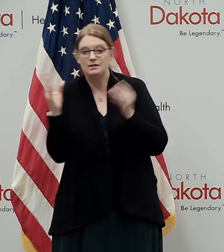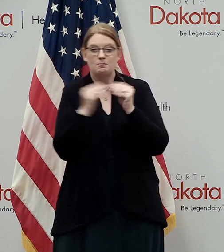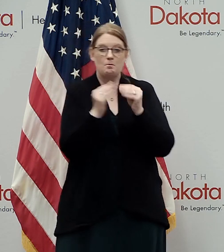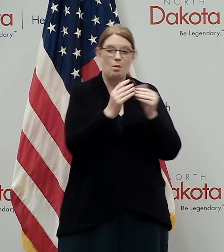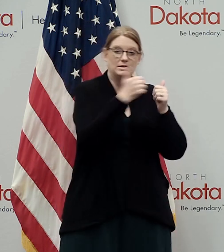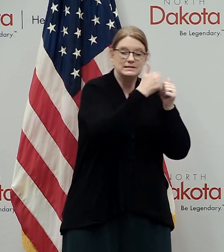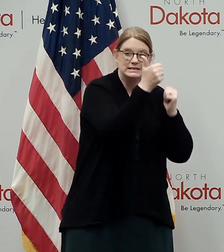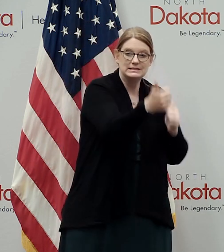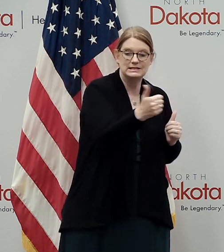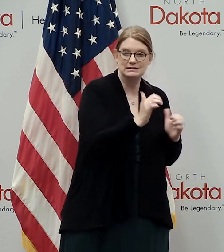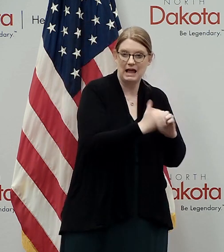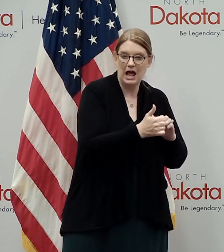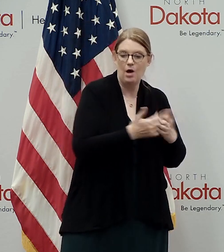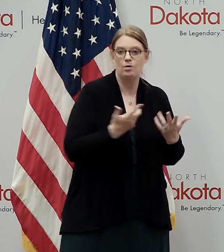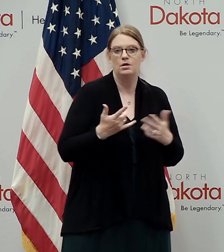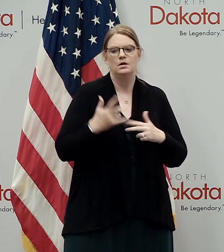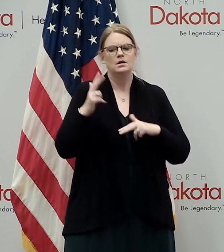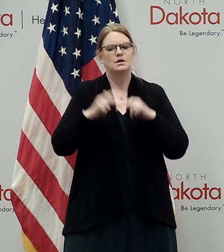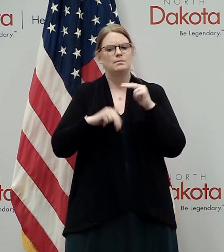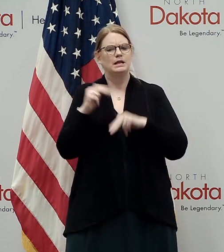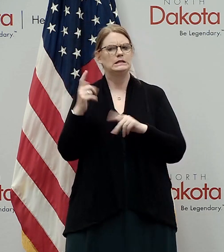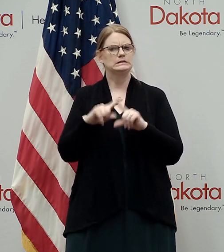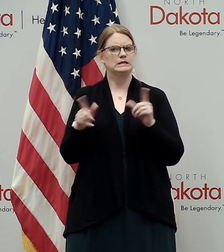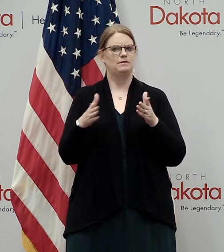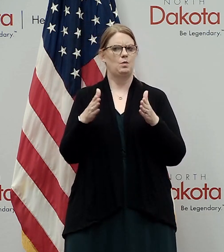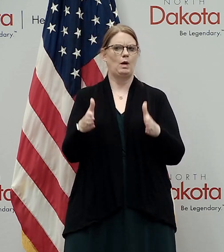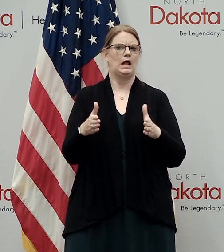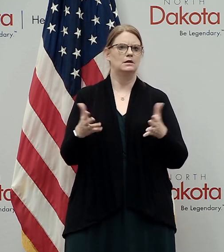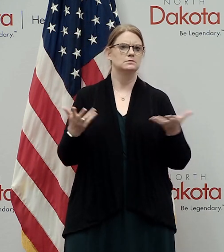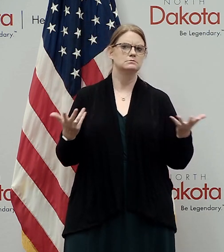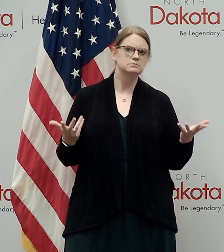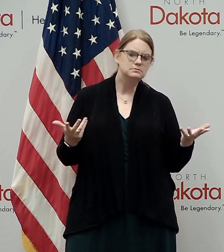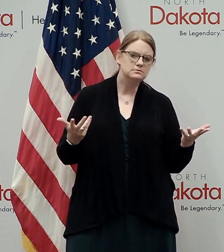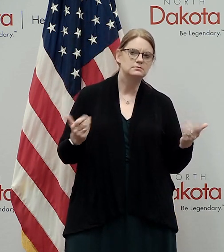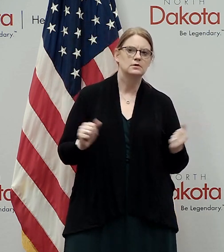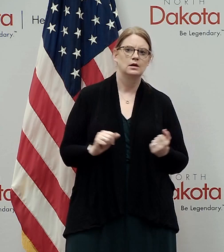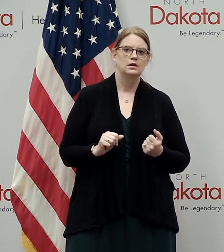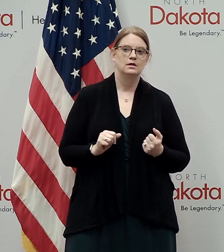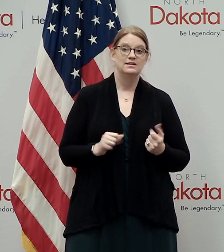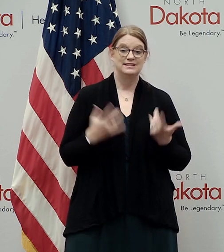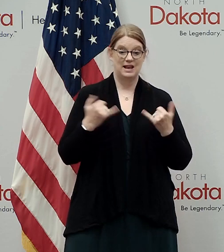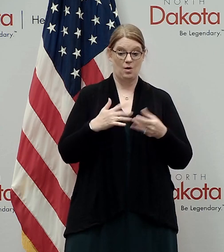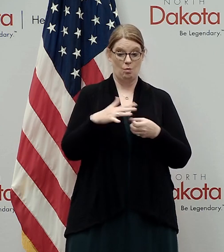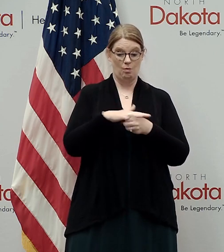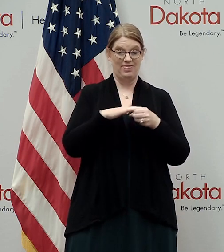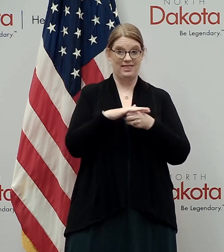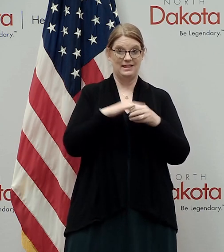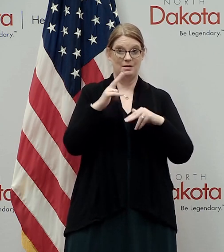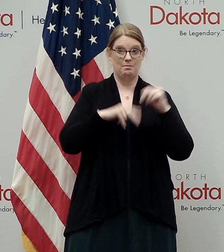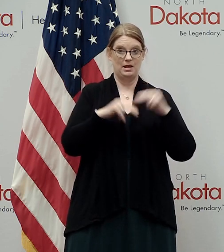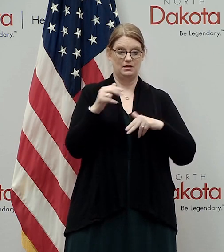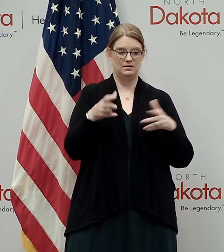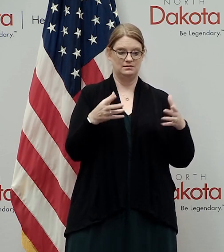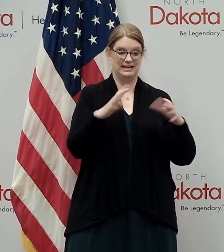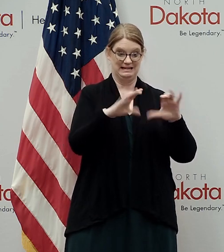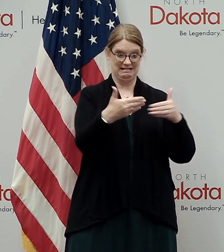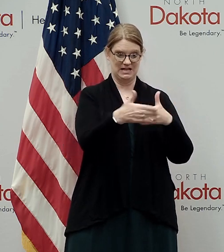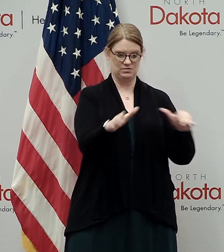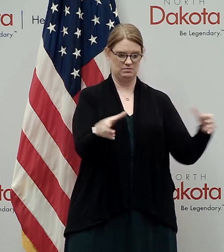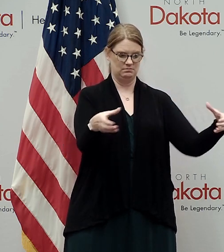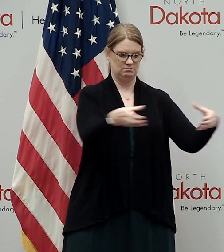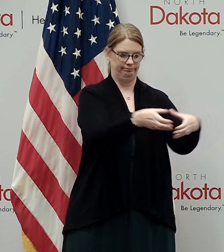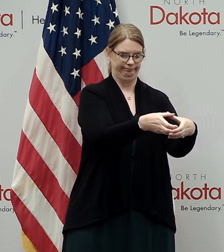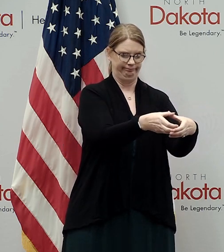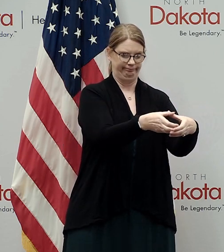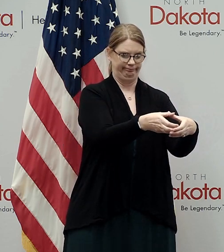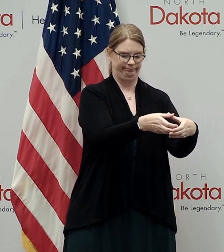How do we use the buildings in new ways than we have before? Because even within the buildings, it's congregate within a classroom, and then there's even